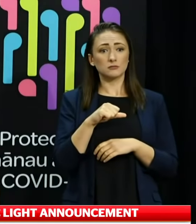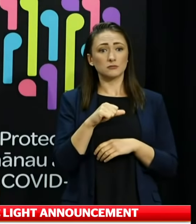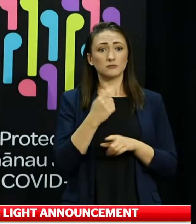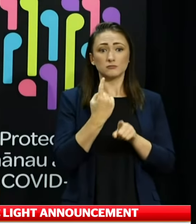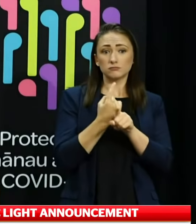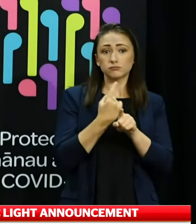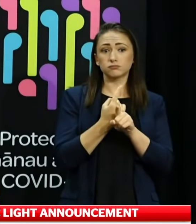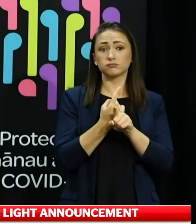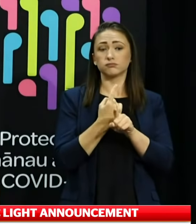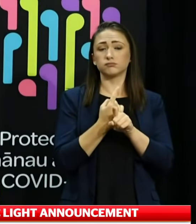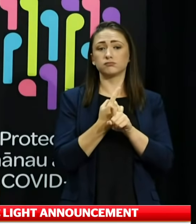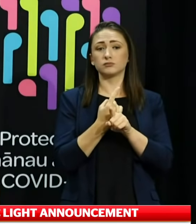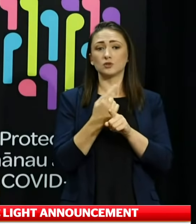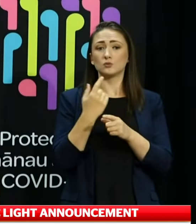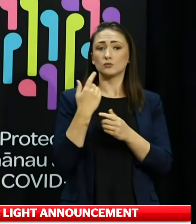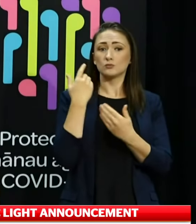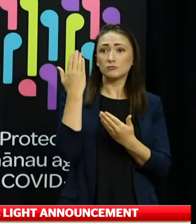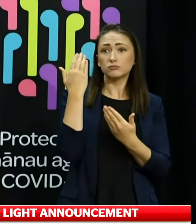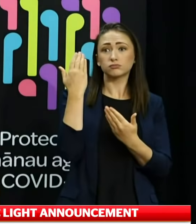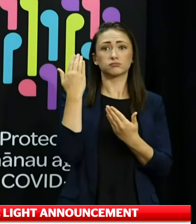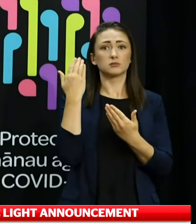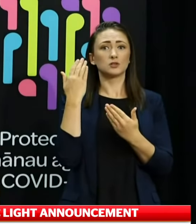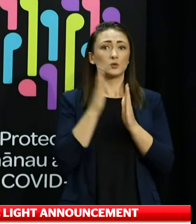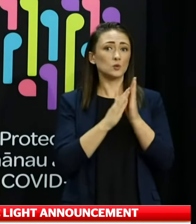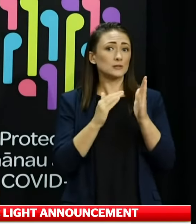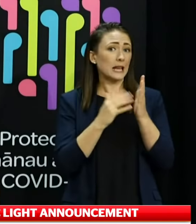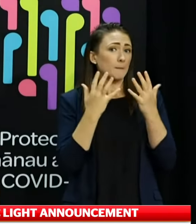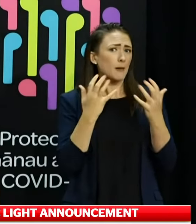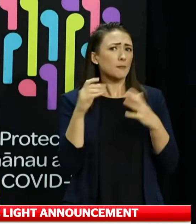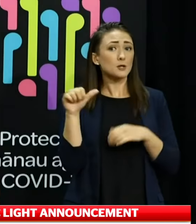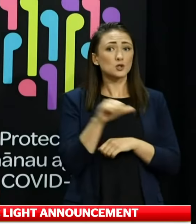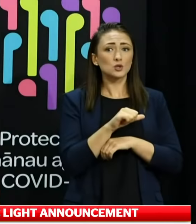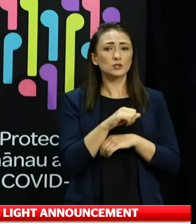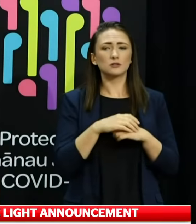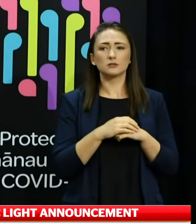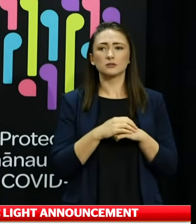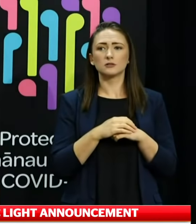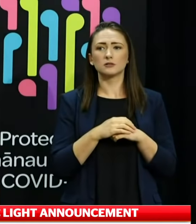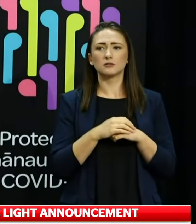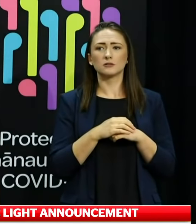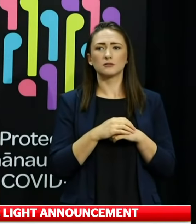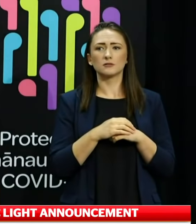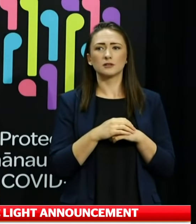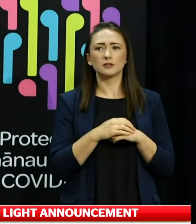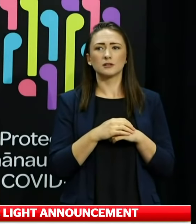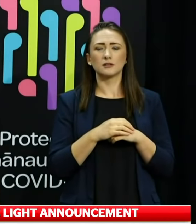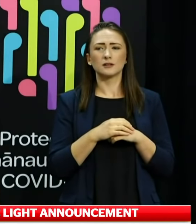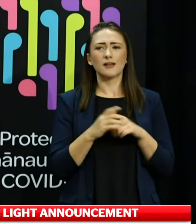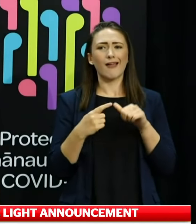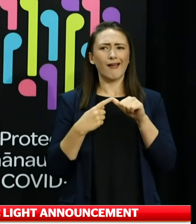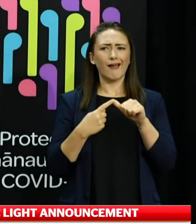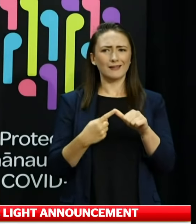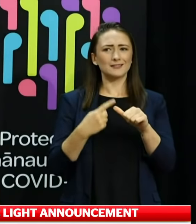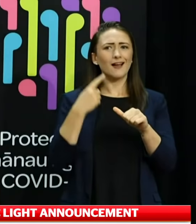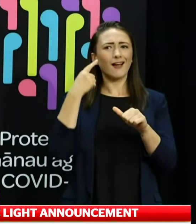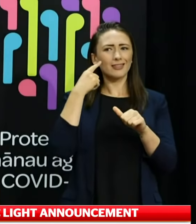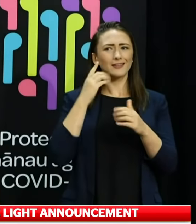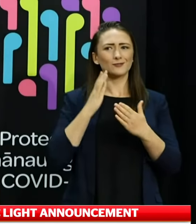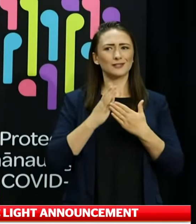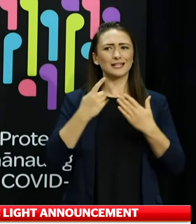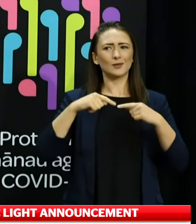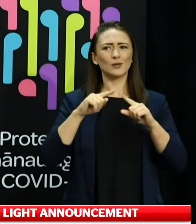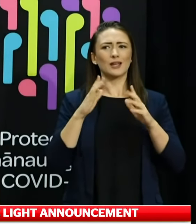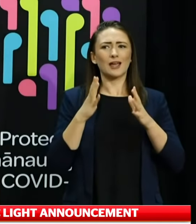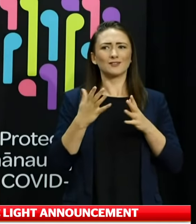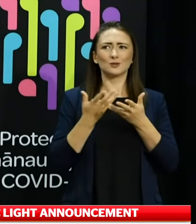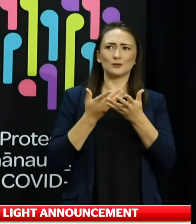it's somewhat undiplomatic and almost embarrassing for the New Zealand Parliament to move a motion like that without speaking to the Ukrainian